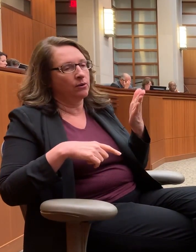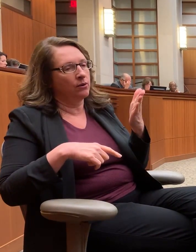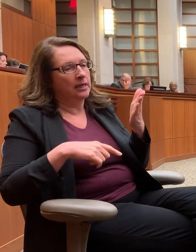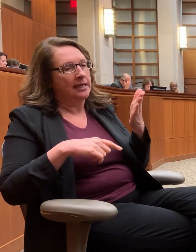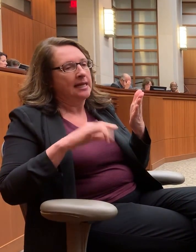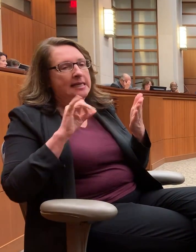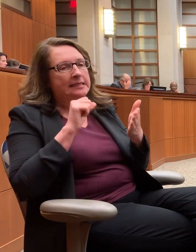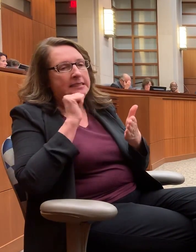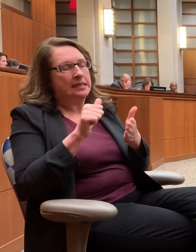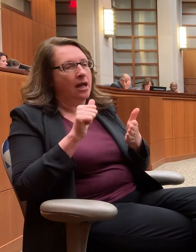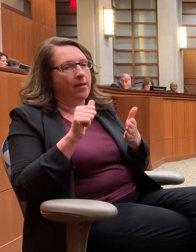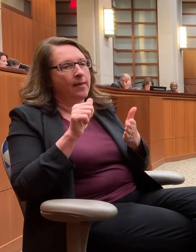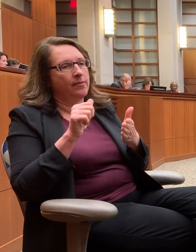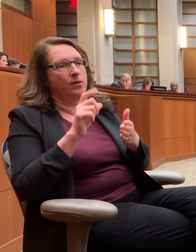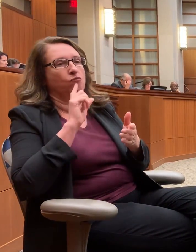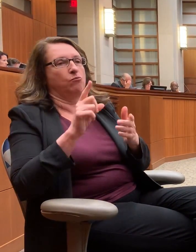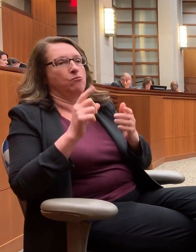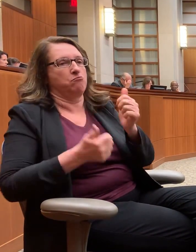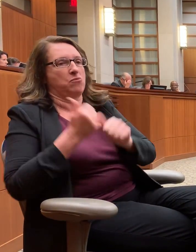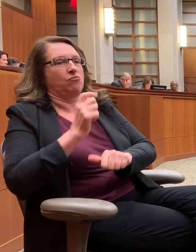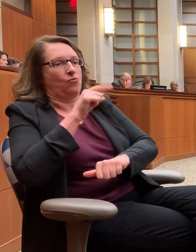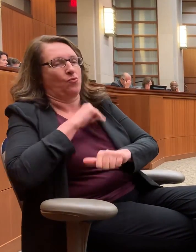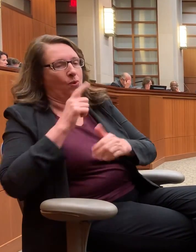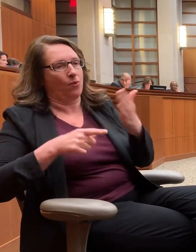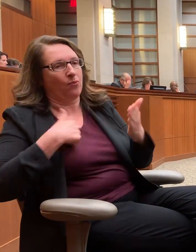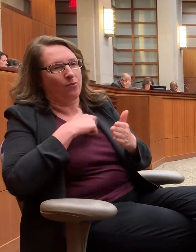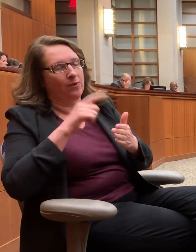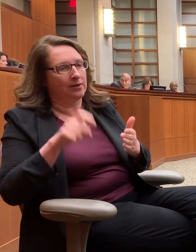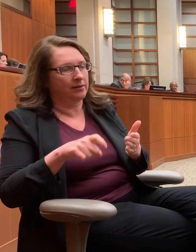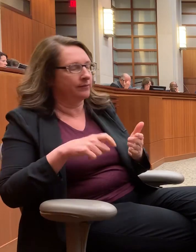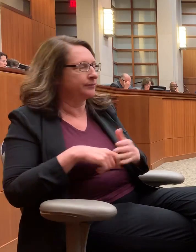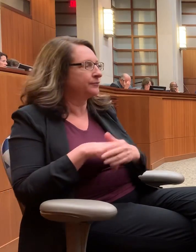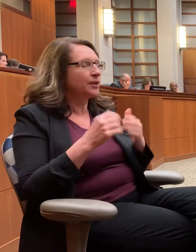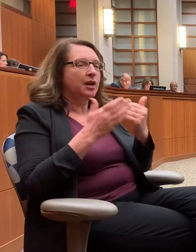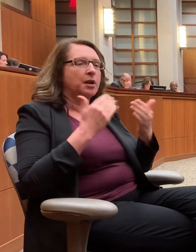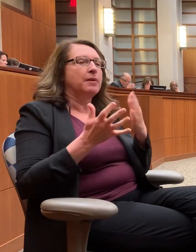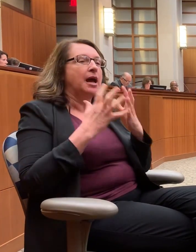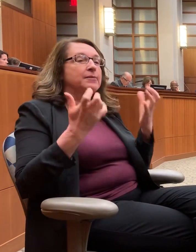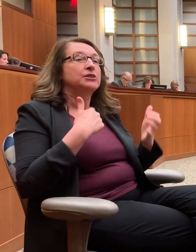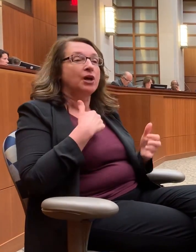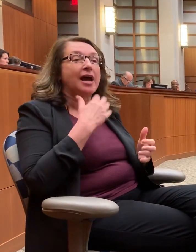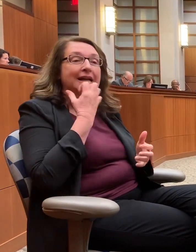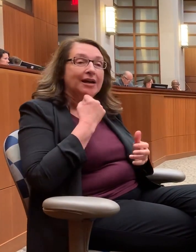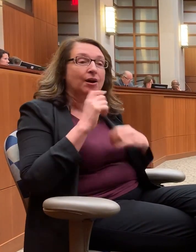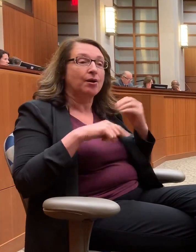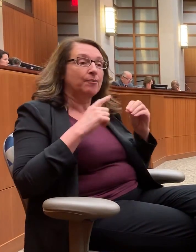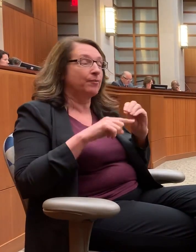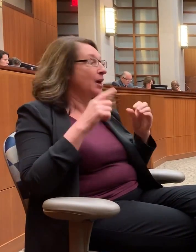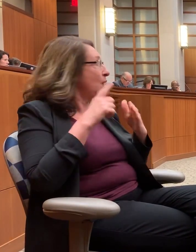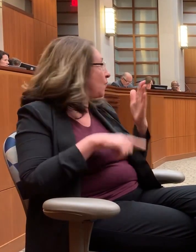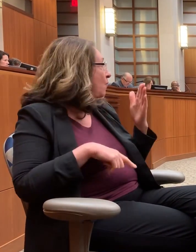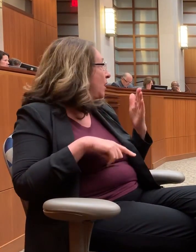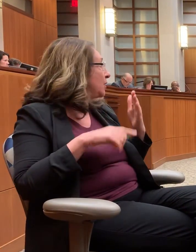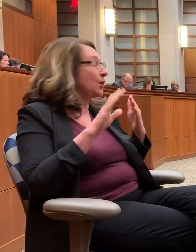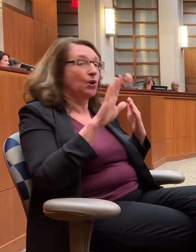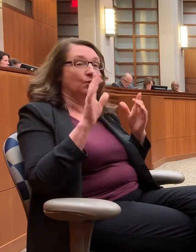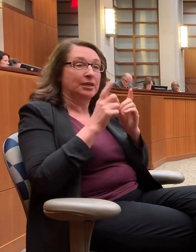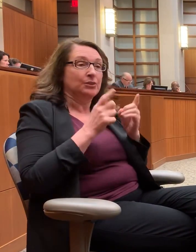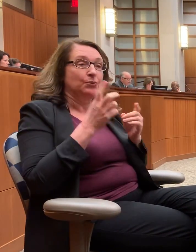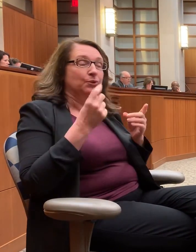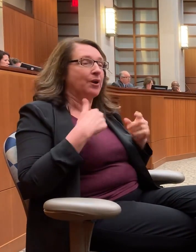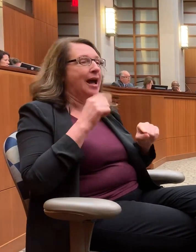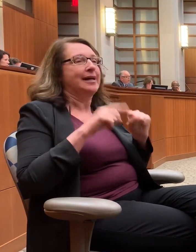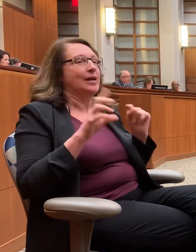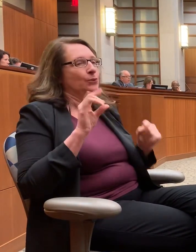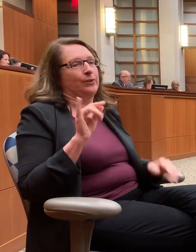is not the main qualification. No matter how much I care about what your district does, I